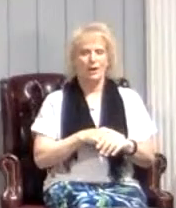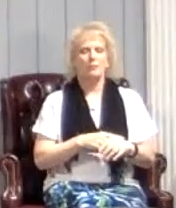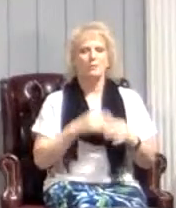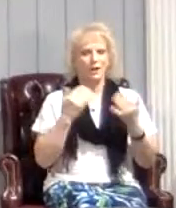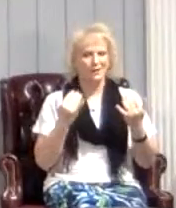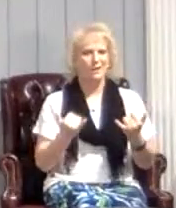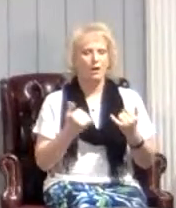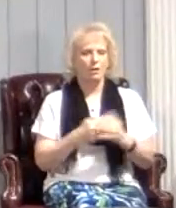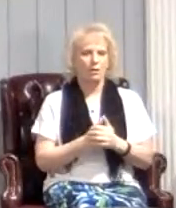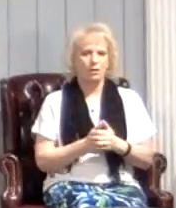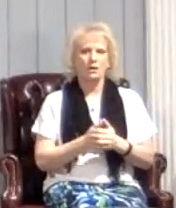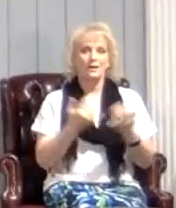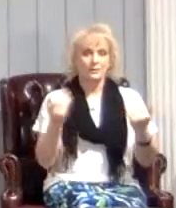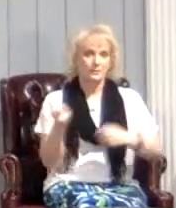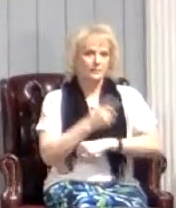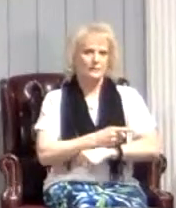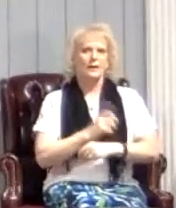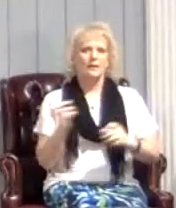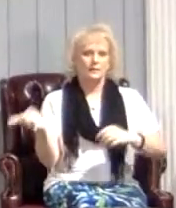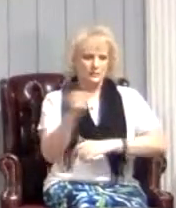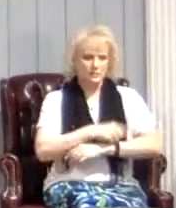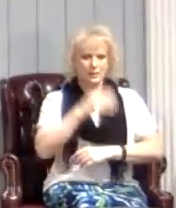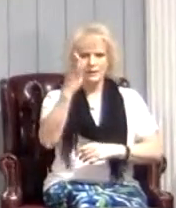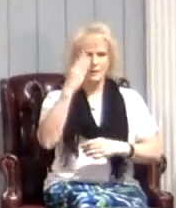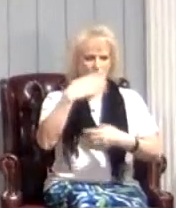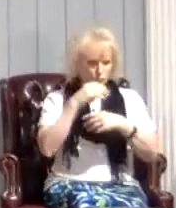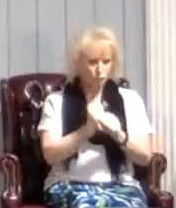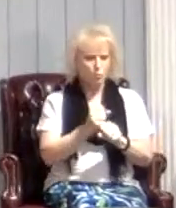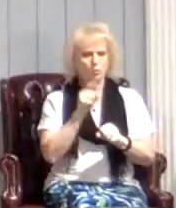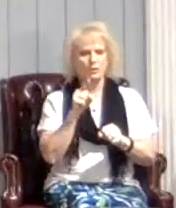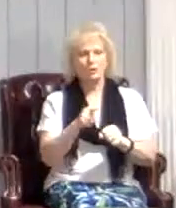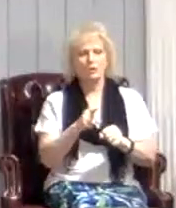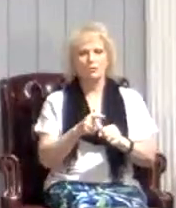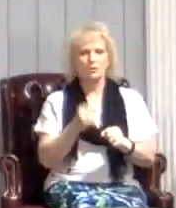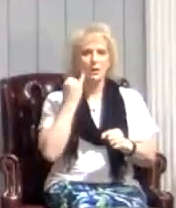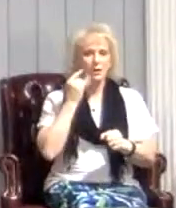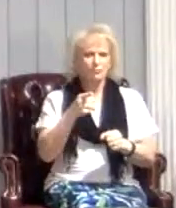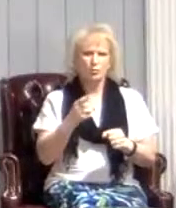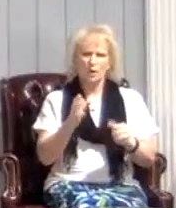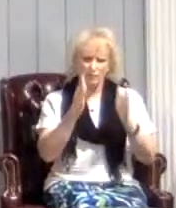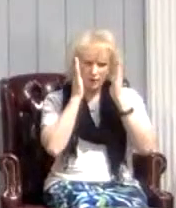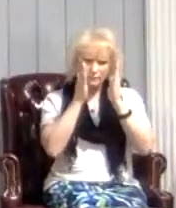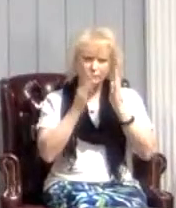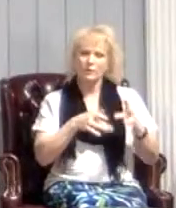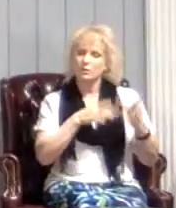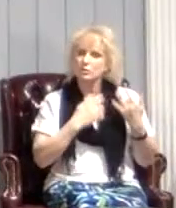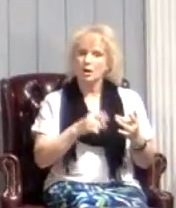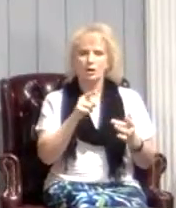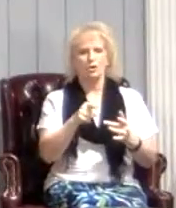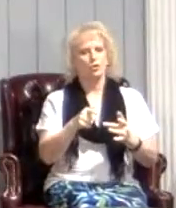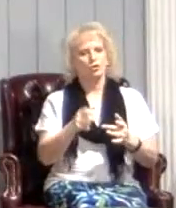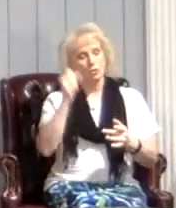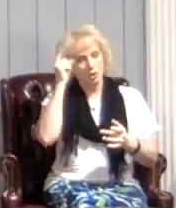the day he's refining you. And if you've got a heart, fixed heart, you'll understand that. You'll plant